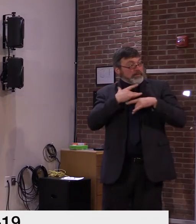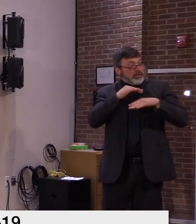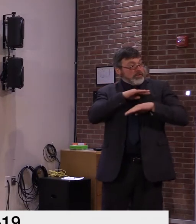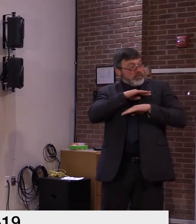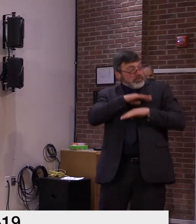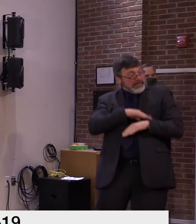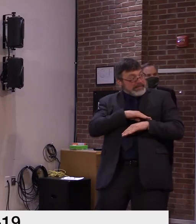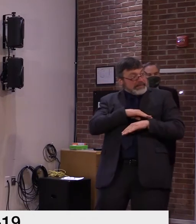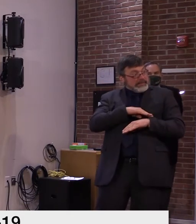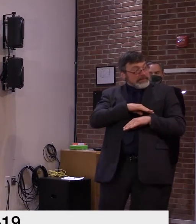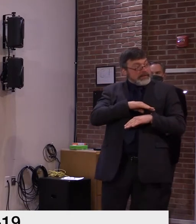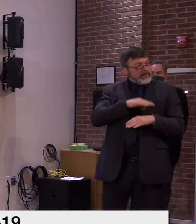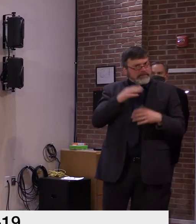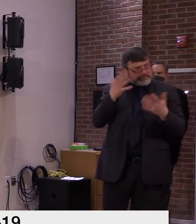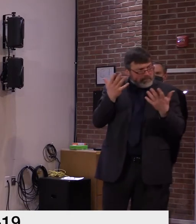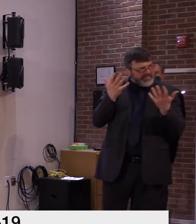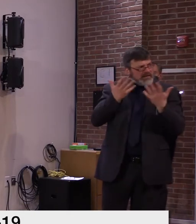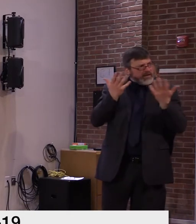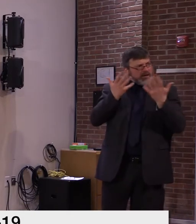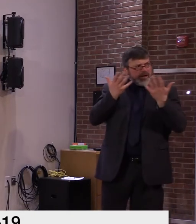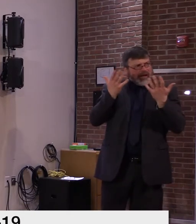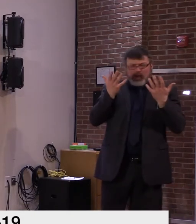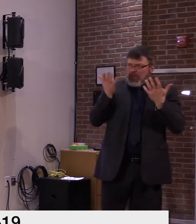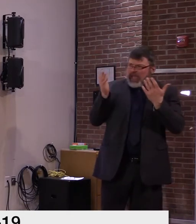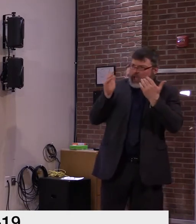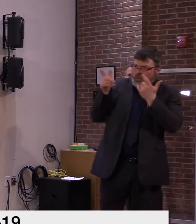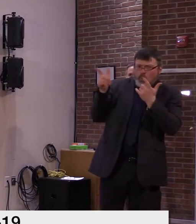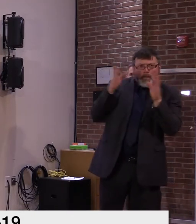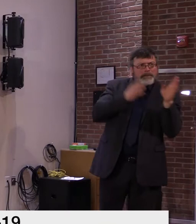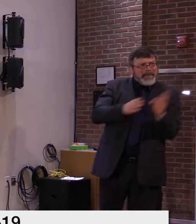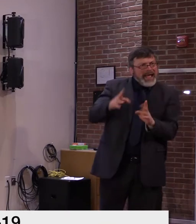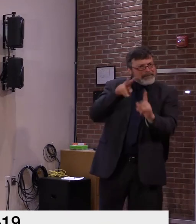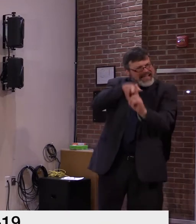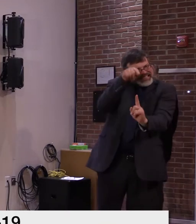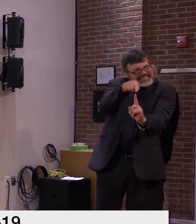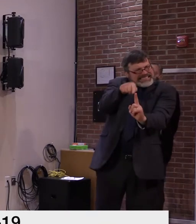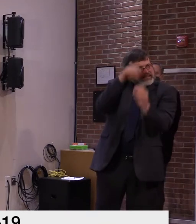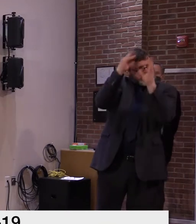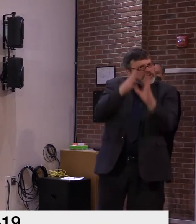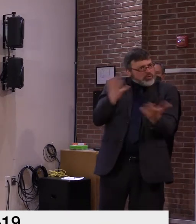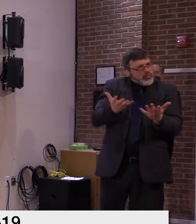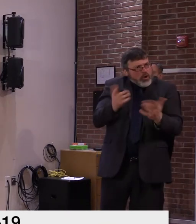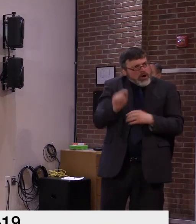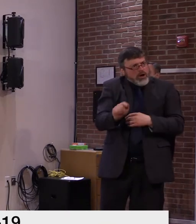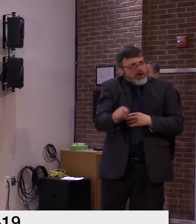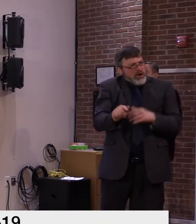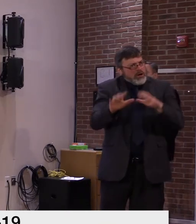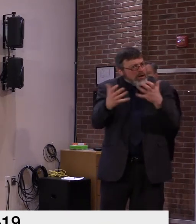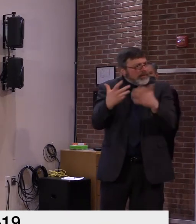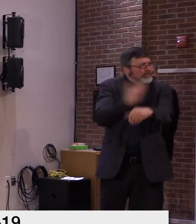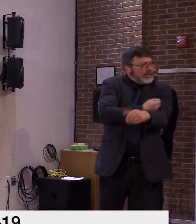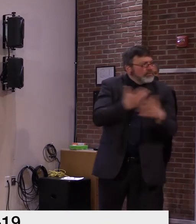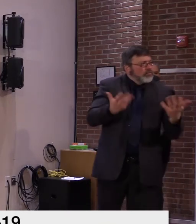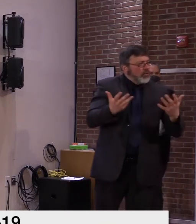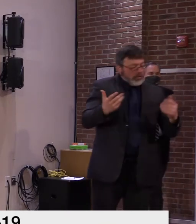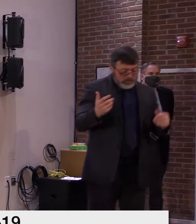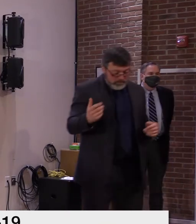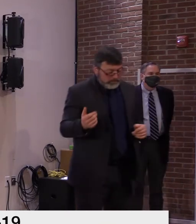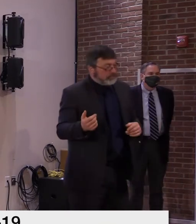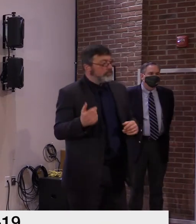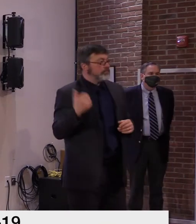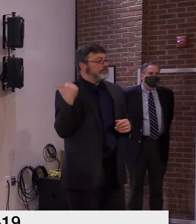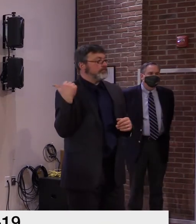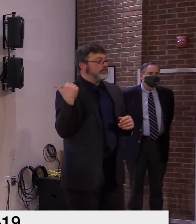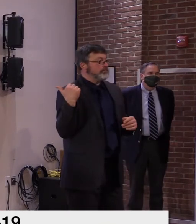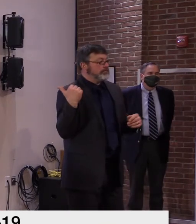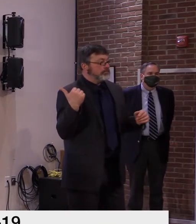prioritization? Well, again, we're not ready to make that decision at this point. We're gathering information. The supply